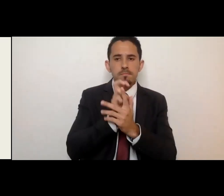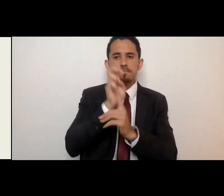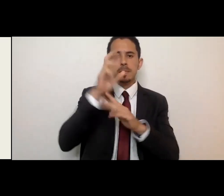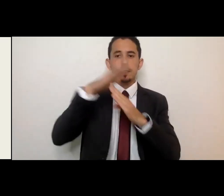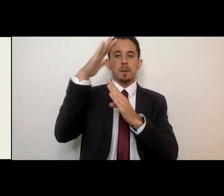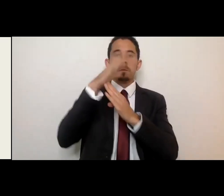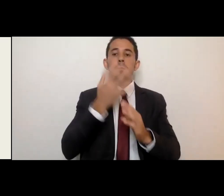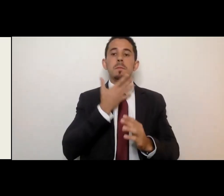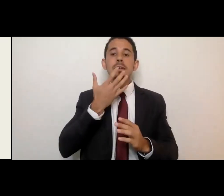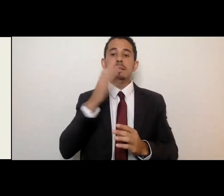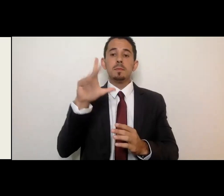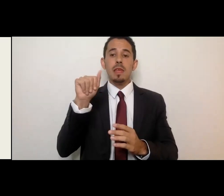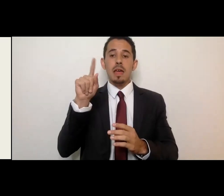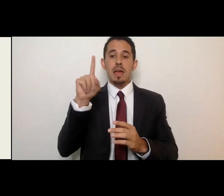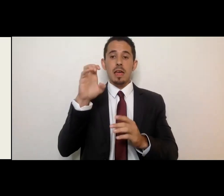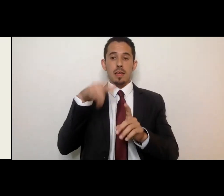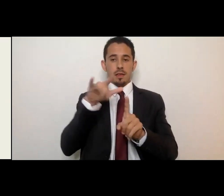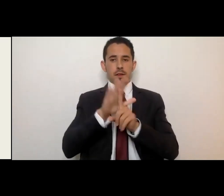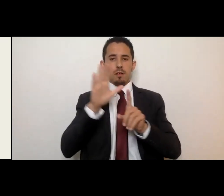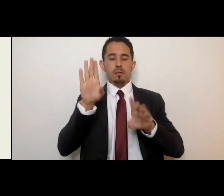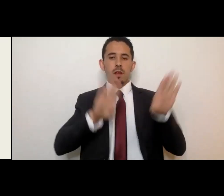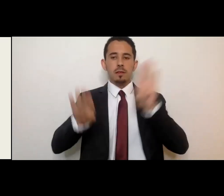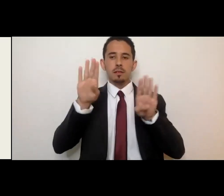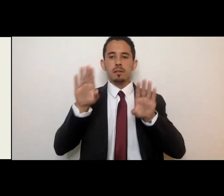in the grasses, they're climbing to top of blades of grass,